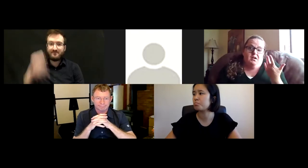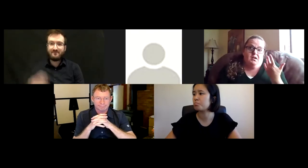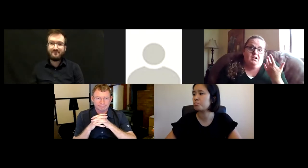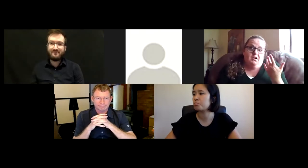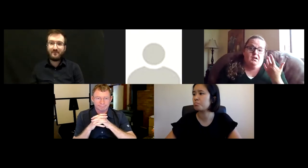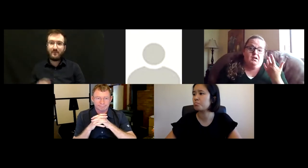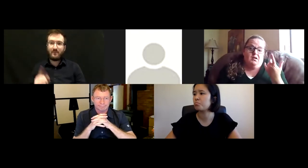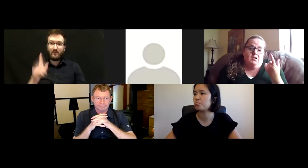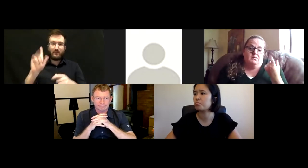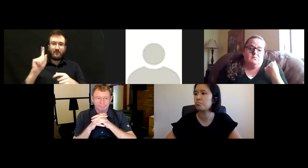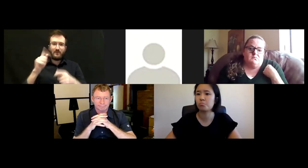take it.